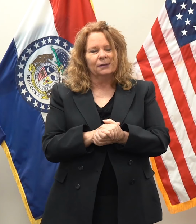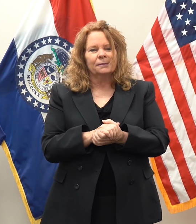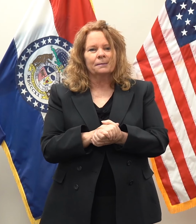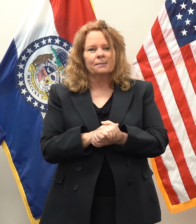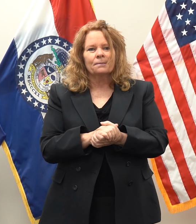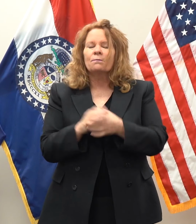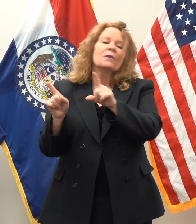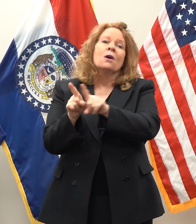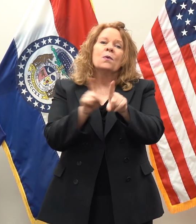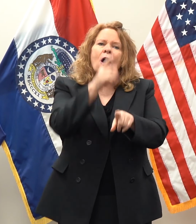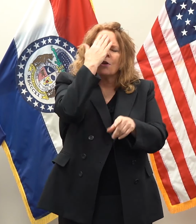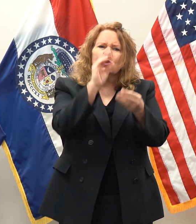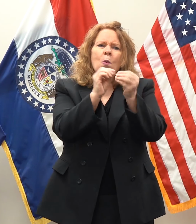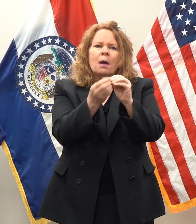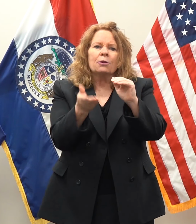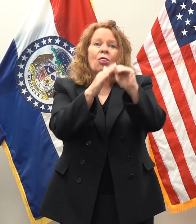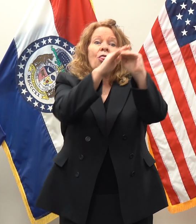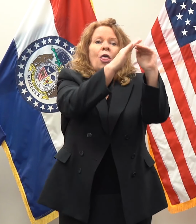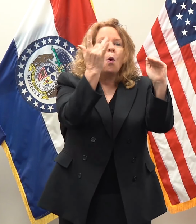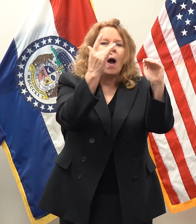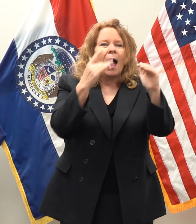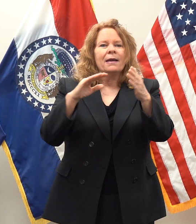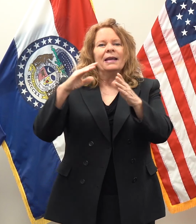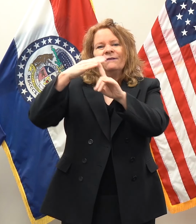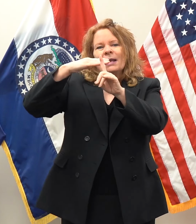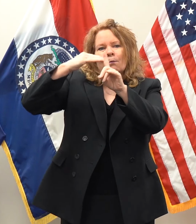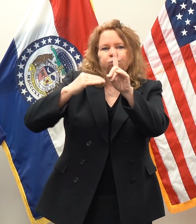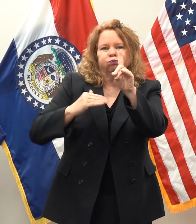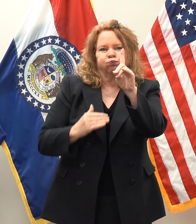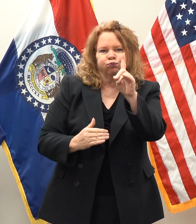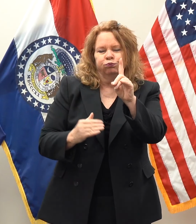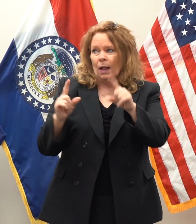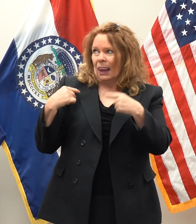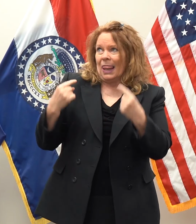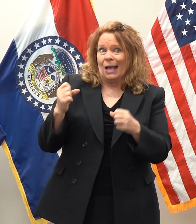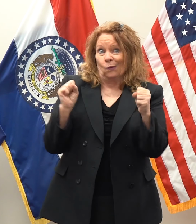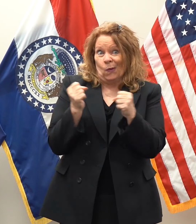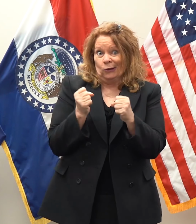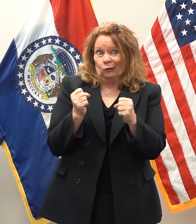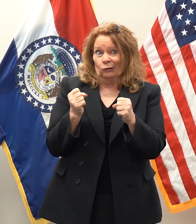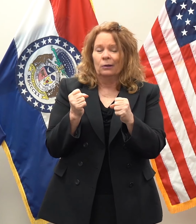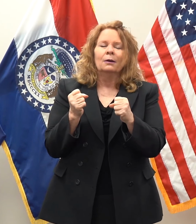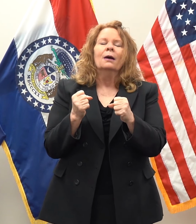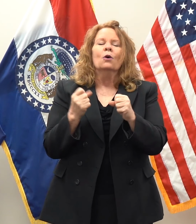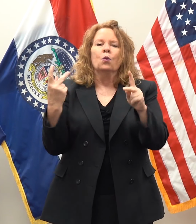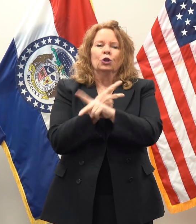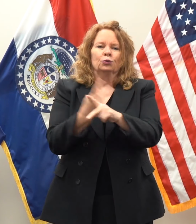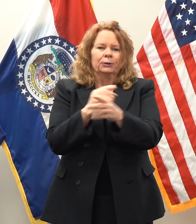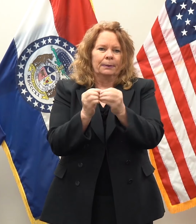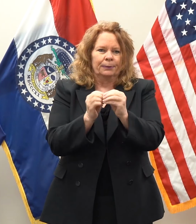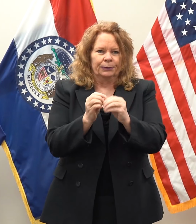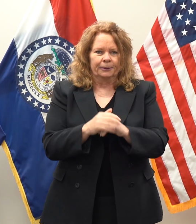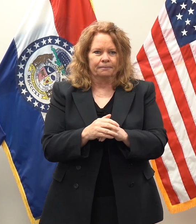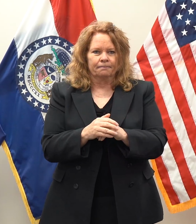know that cases tend to rise as temperatures fall, and the past 2 winters have brought with them surges of cases. Indoor gatherings,